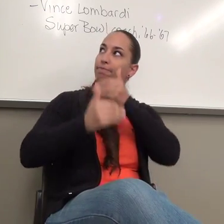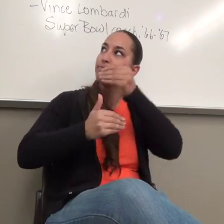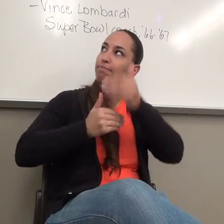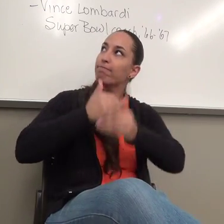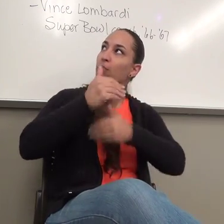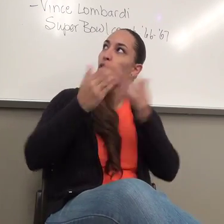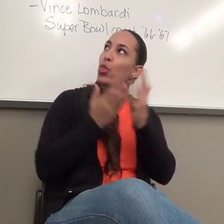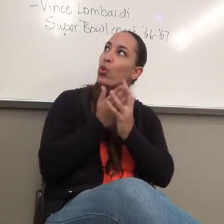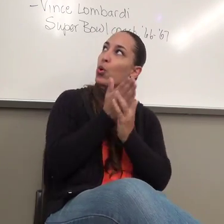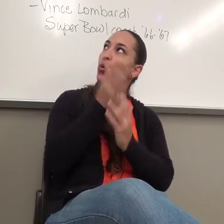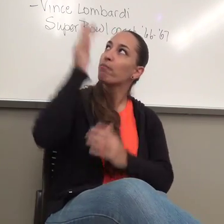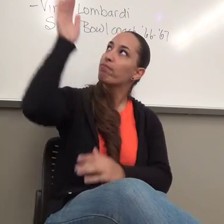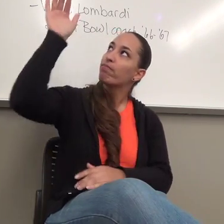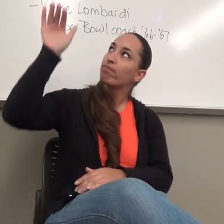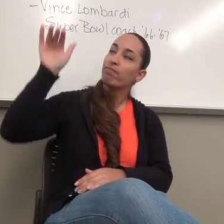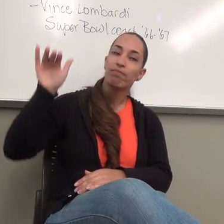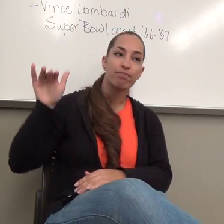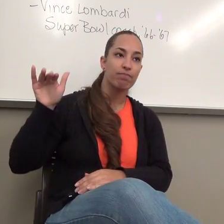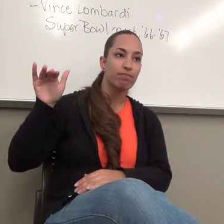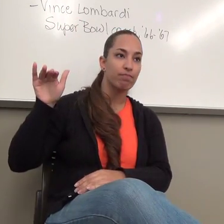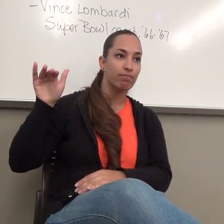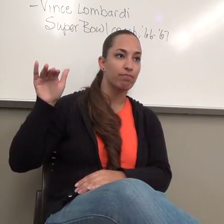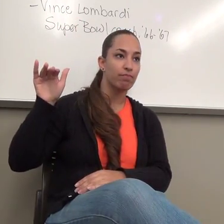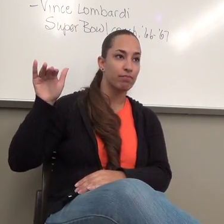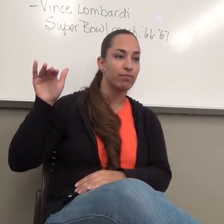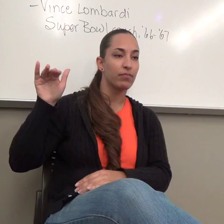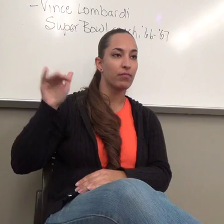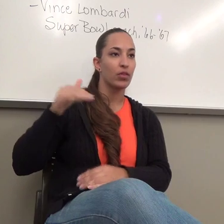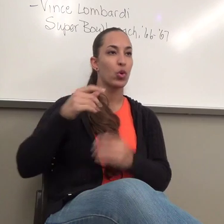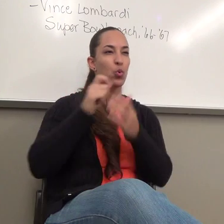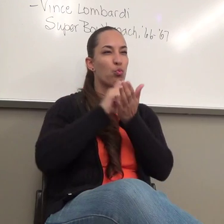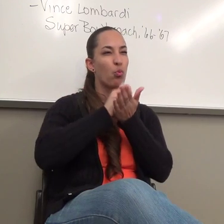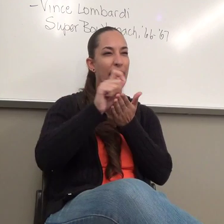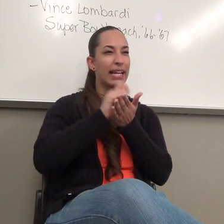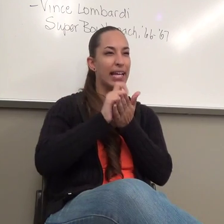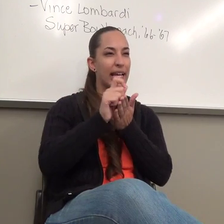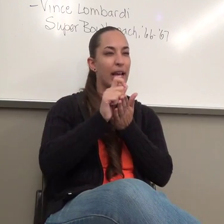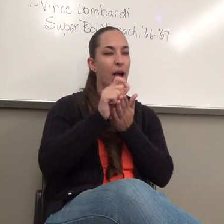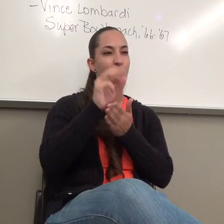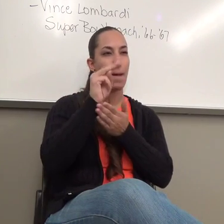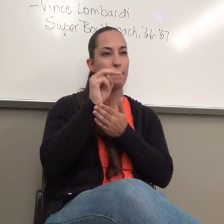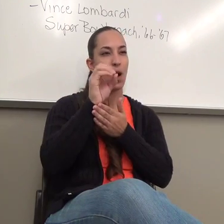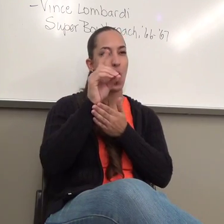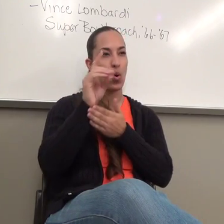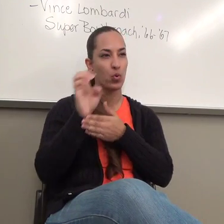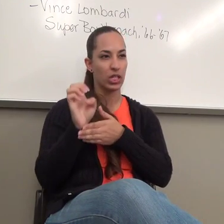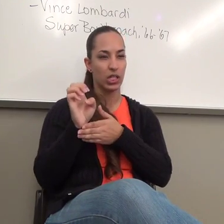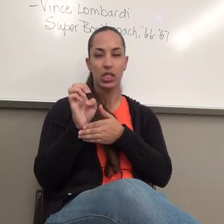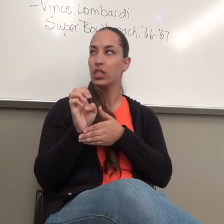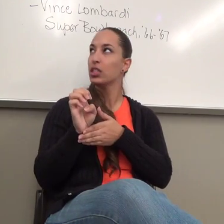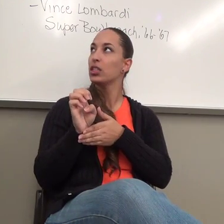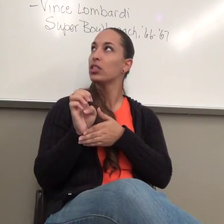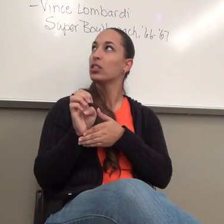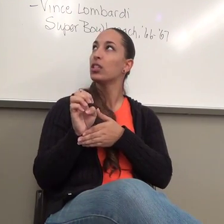for developing essays, otherwise known as writing modes, okay? And a couple of these, you notice I have crossed